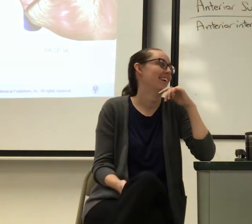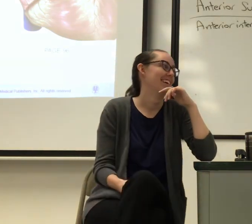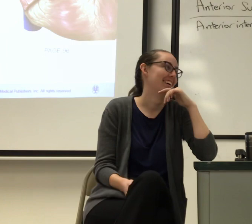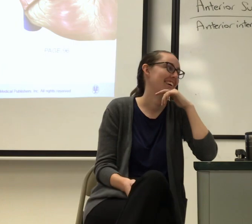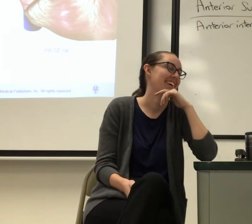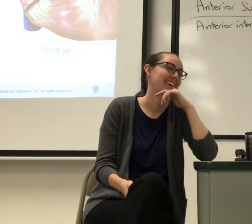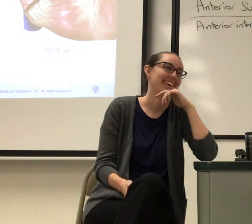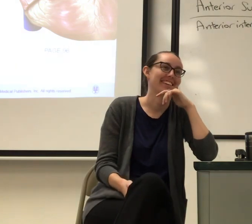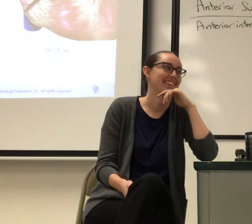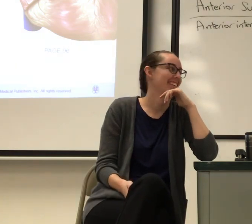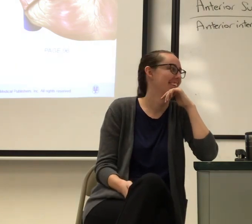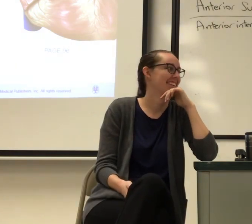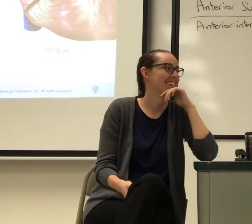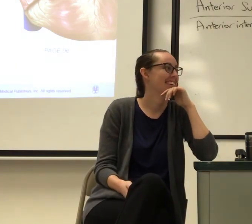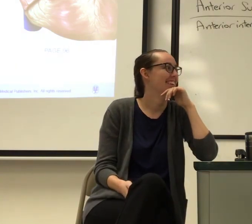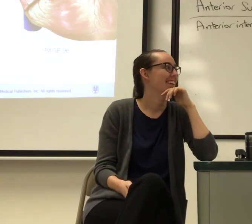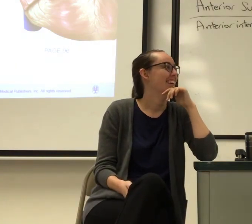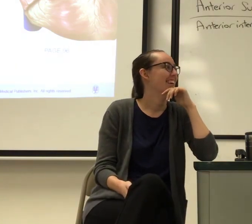Yeah.